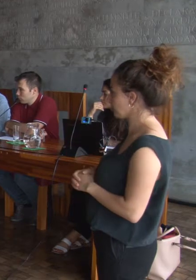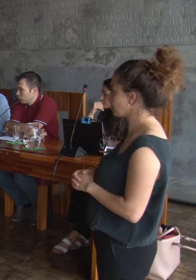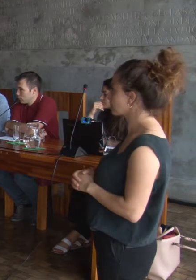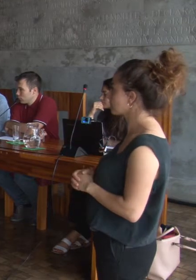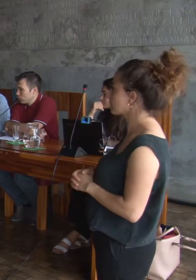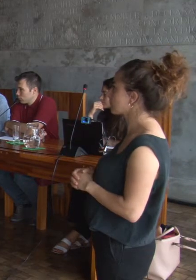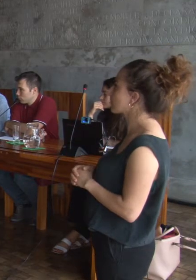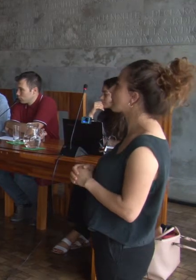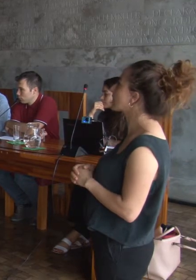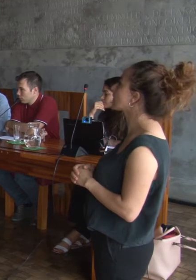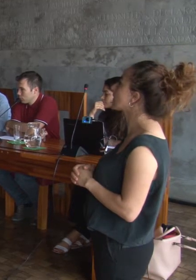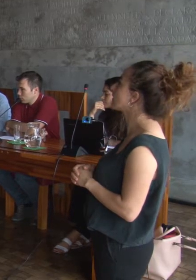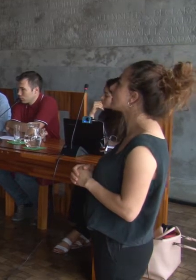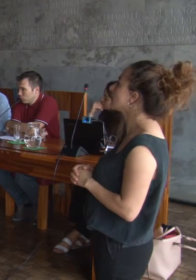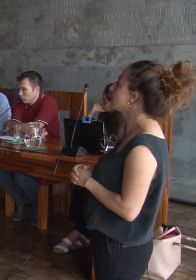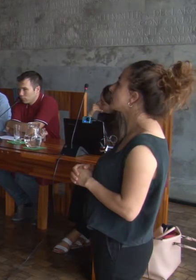And today,